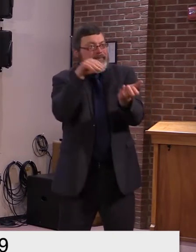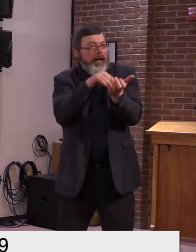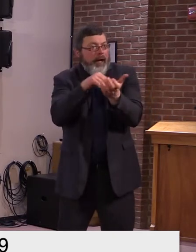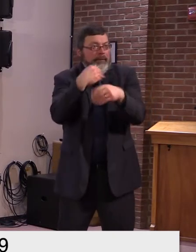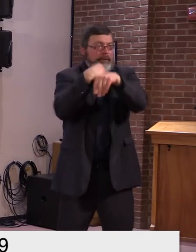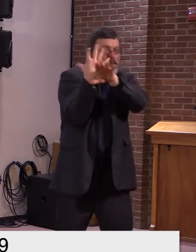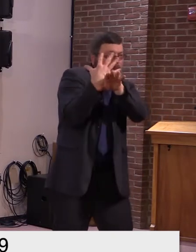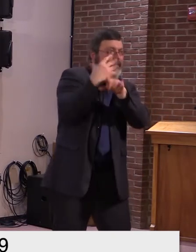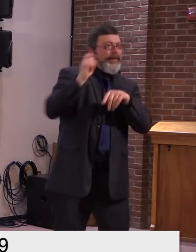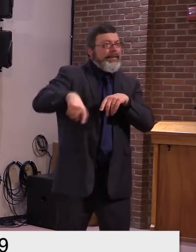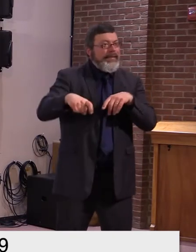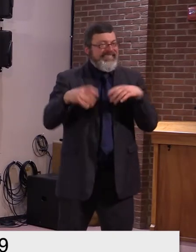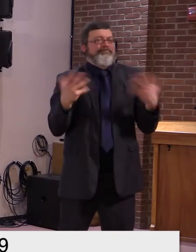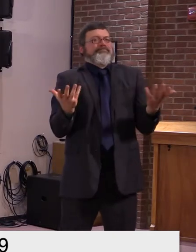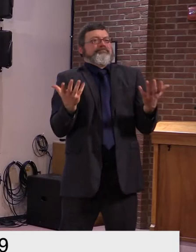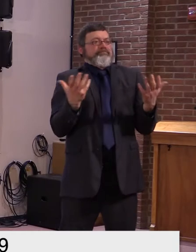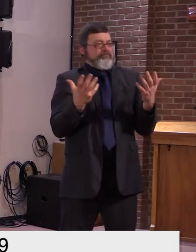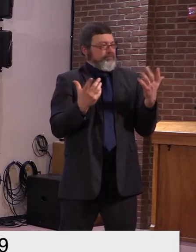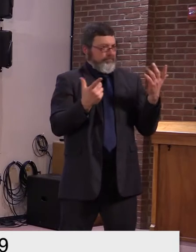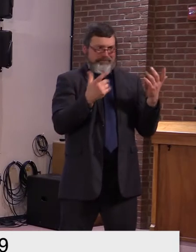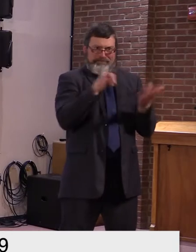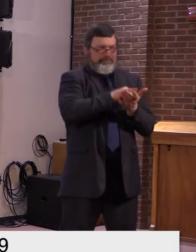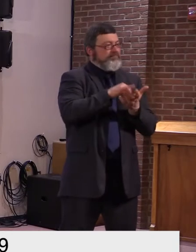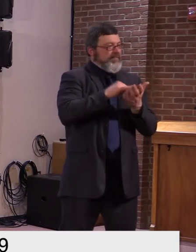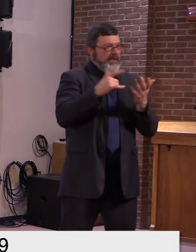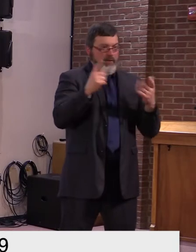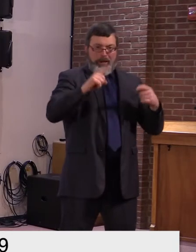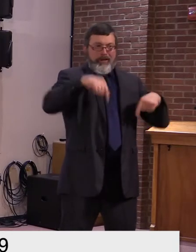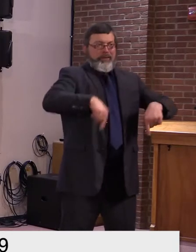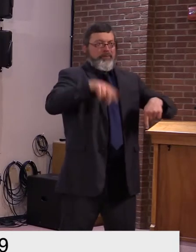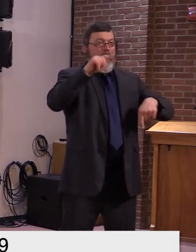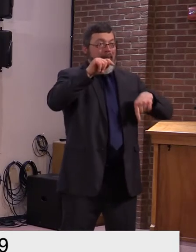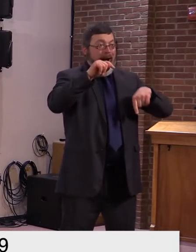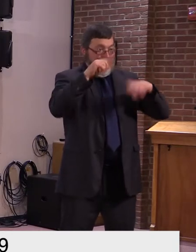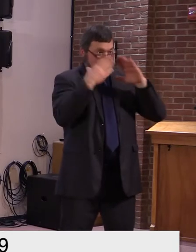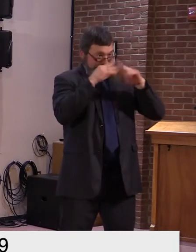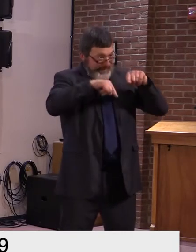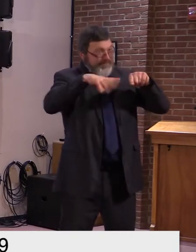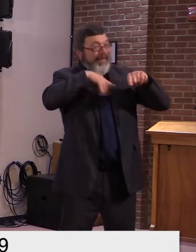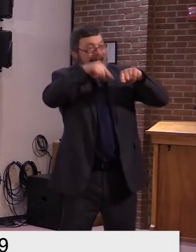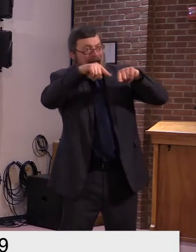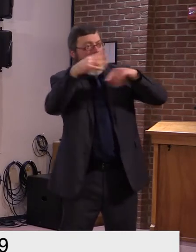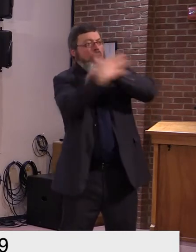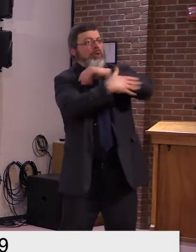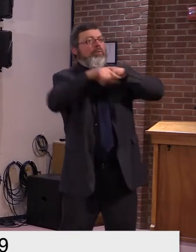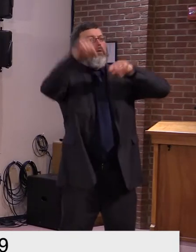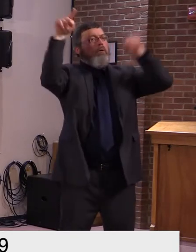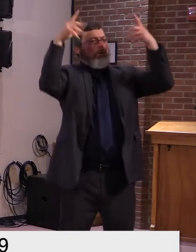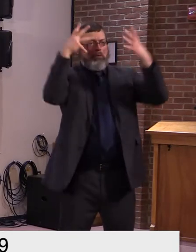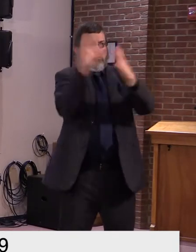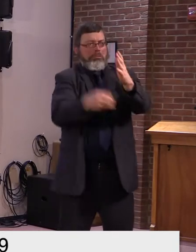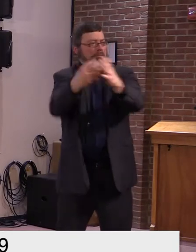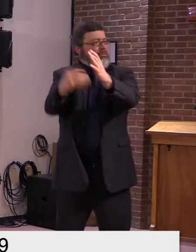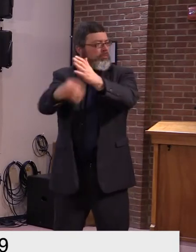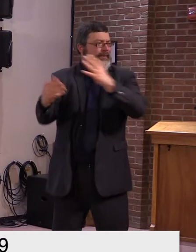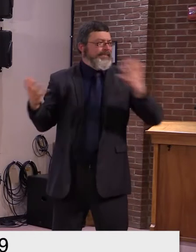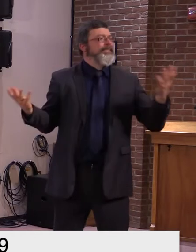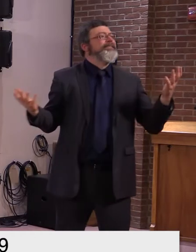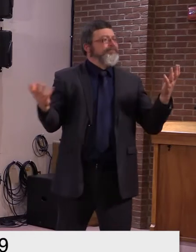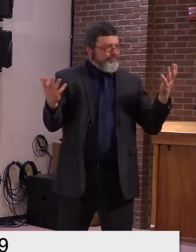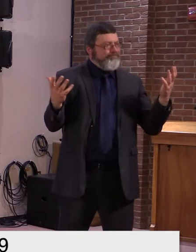existential requirement that rural America have city-style, city-speed broadband. And there's $7 billion in